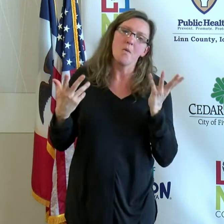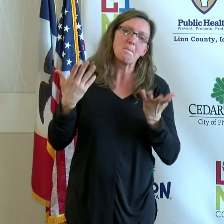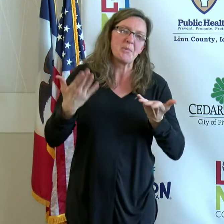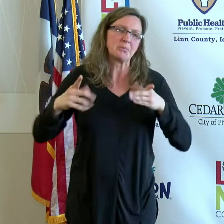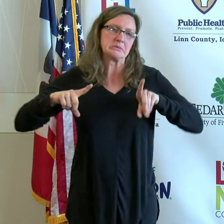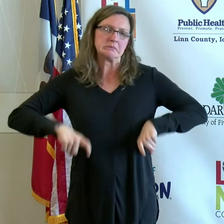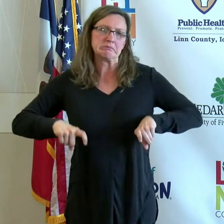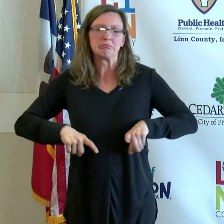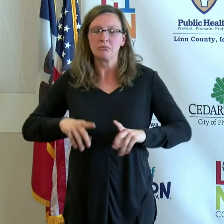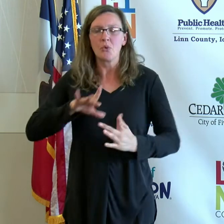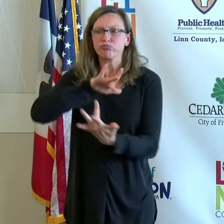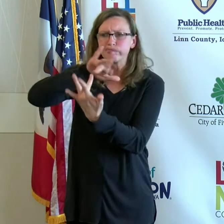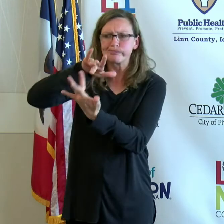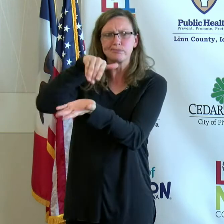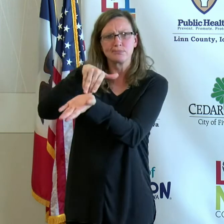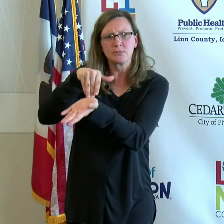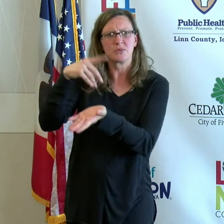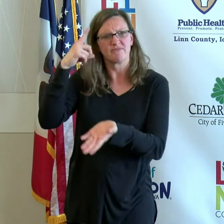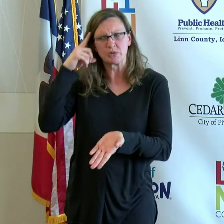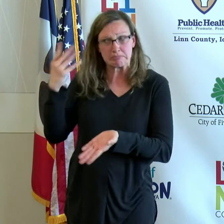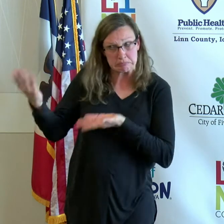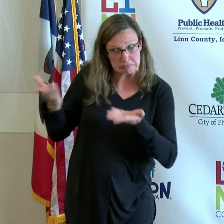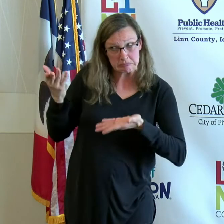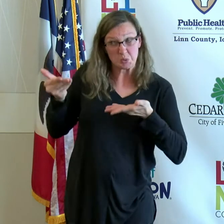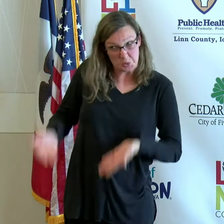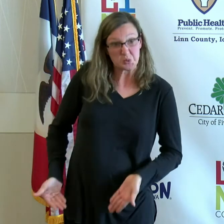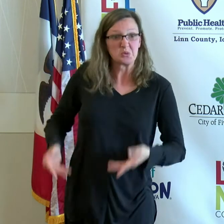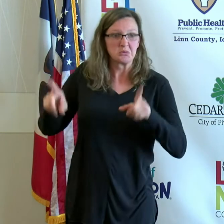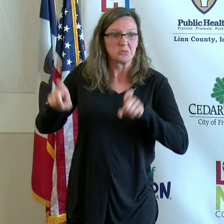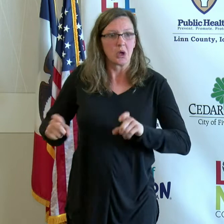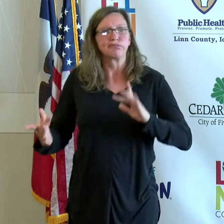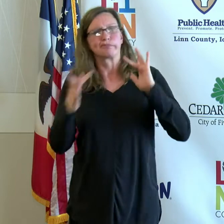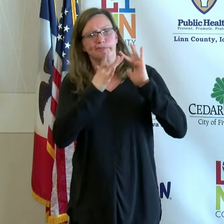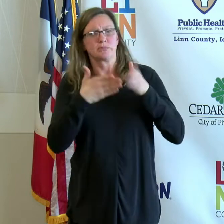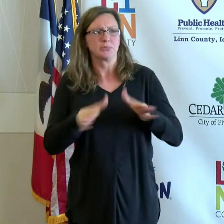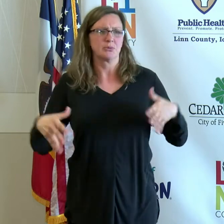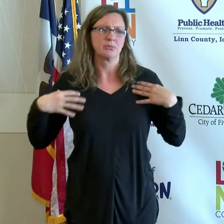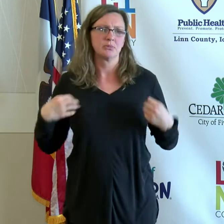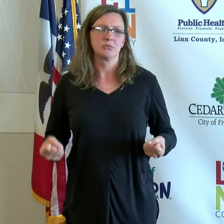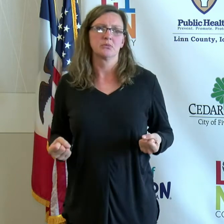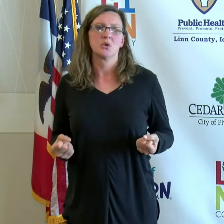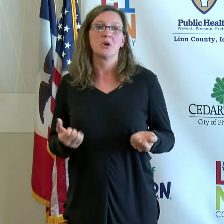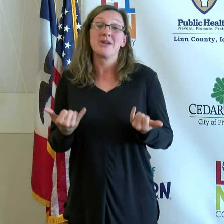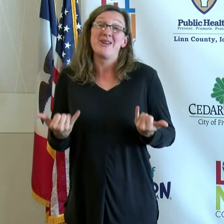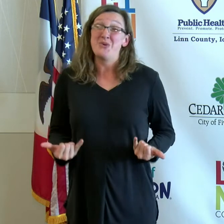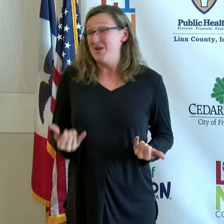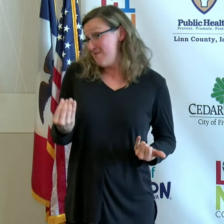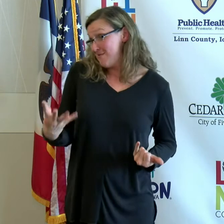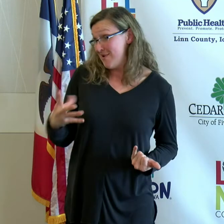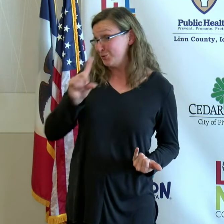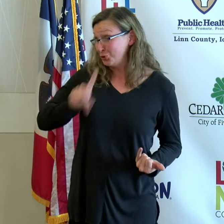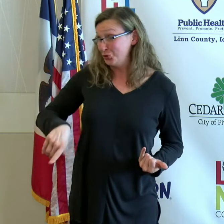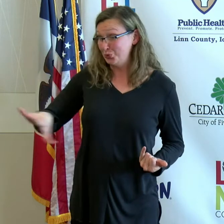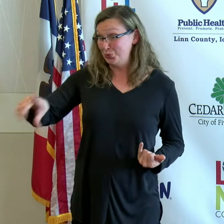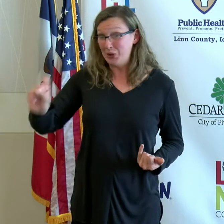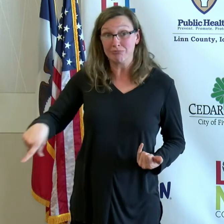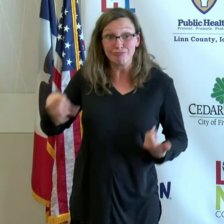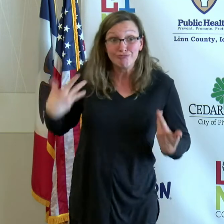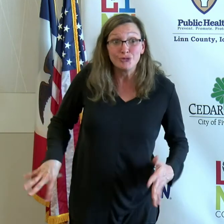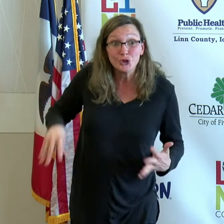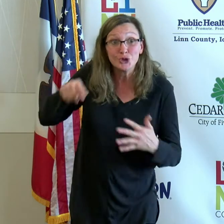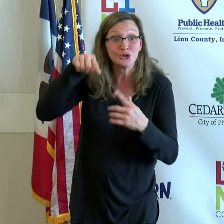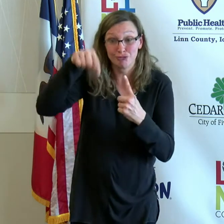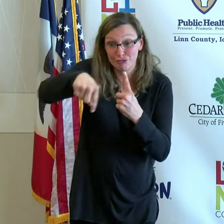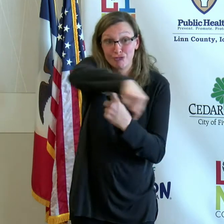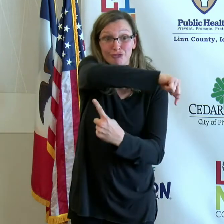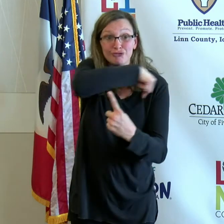exposure was and if there are any symptoms present. So again, at this time, I cannot answer that, as those are conversations between the healthcare provider and